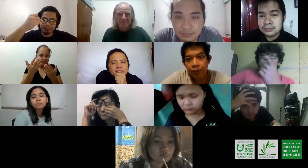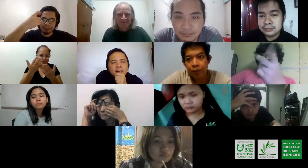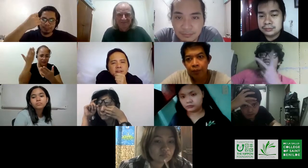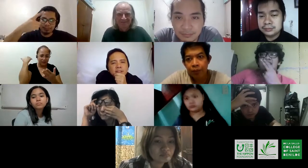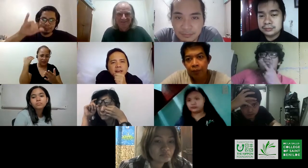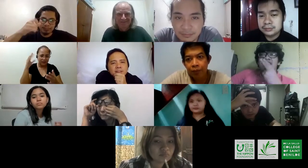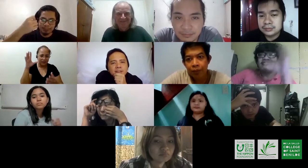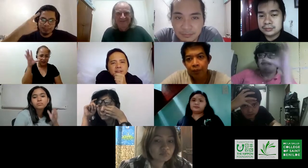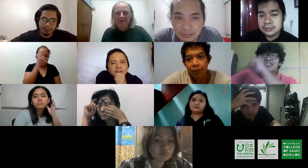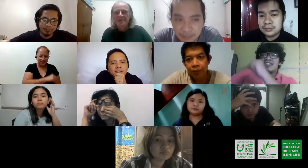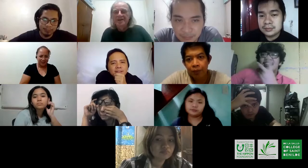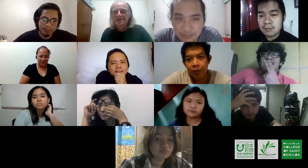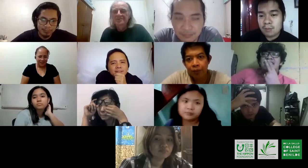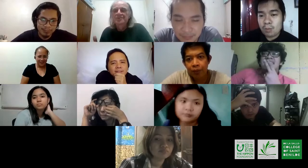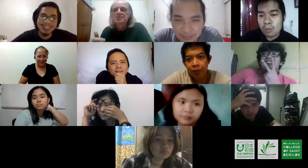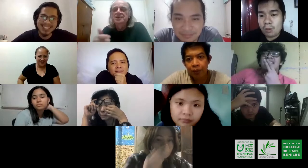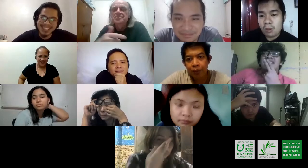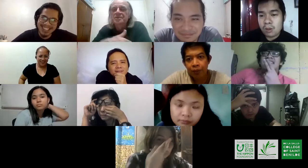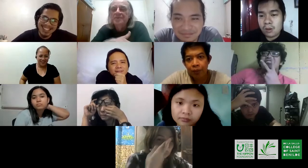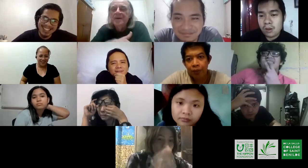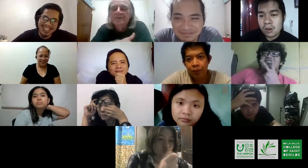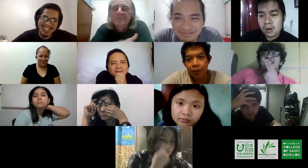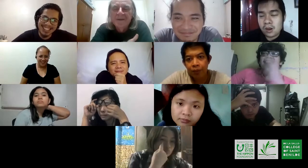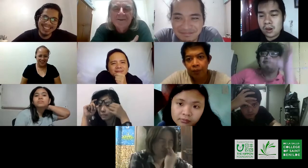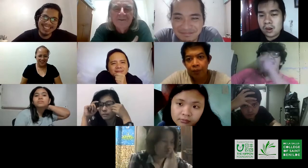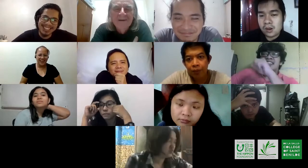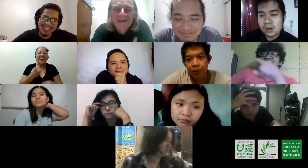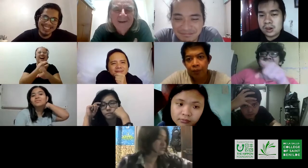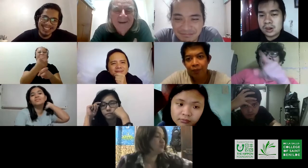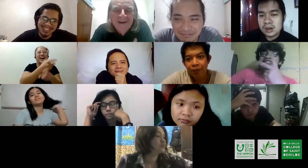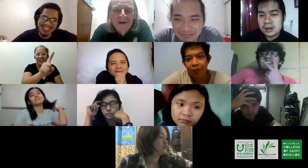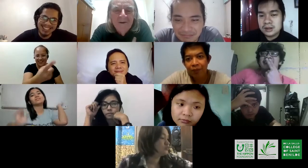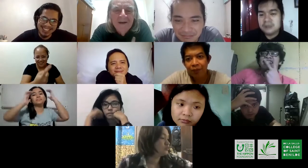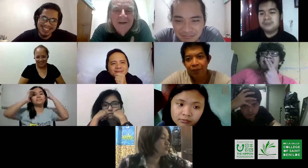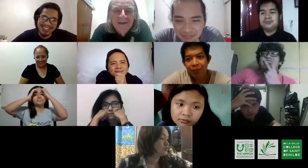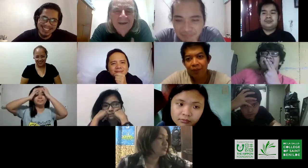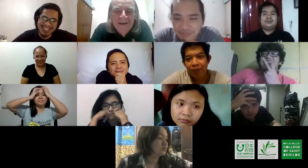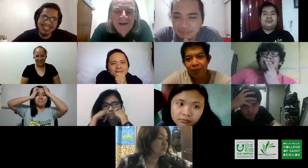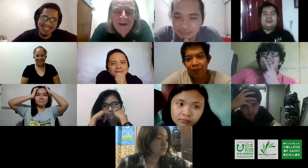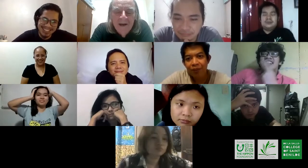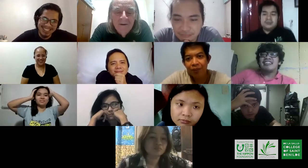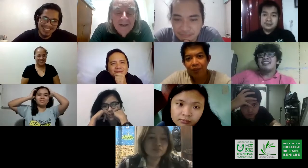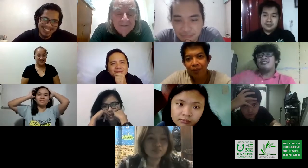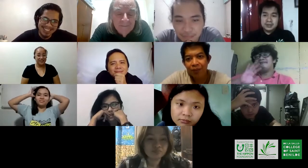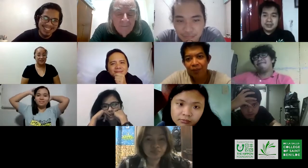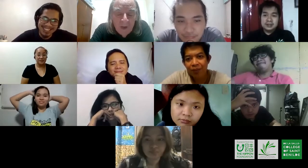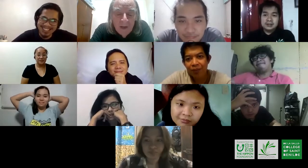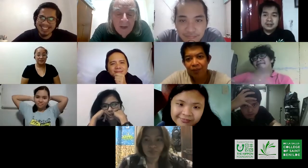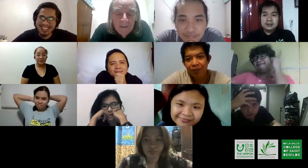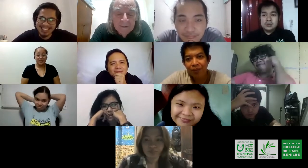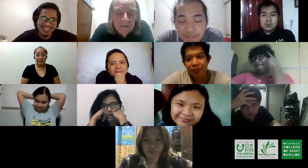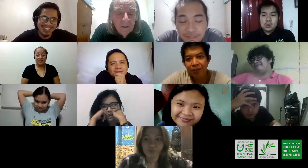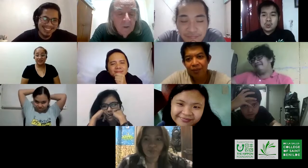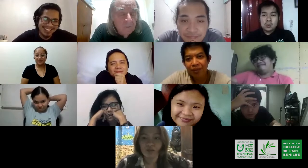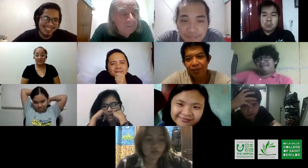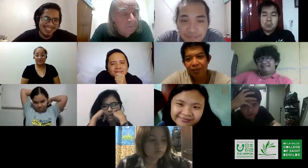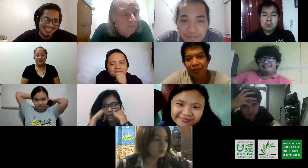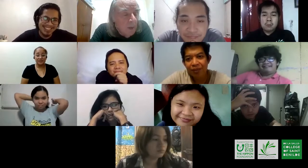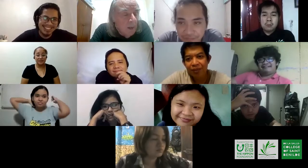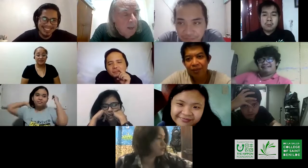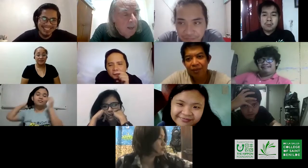Yes, Okay. I understand, sir. Okay, just teasing you now. So, okay. All right.